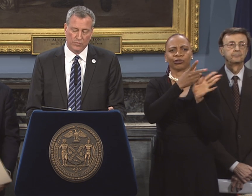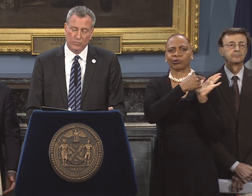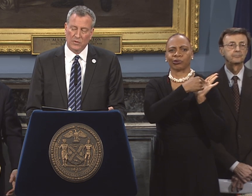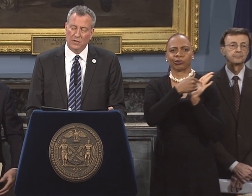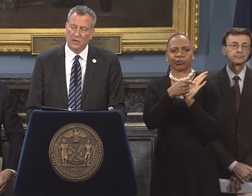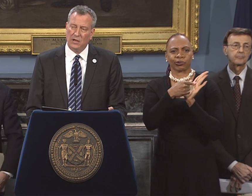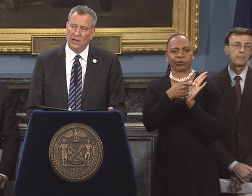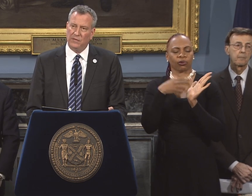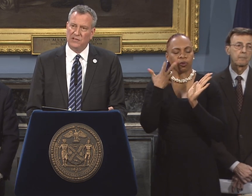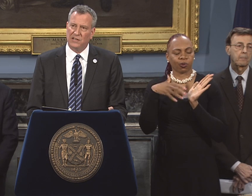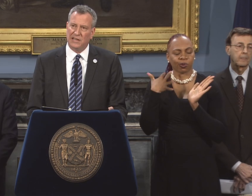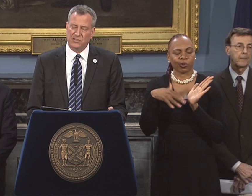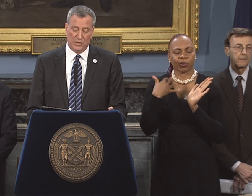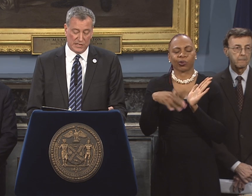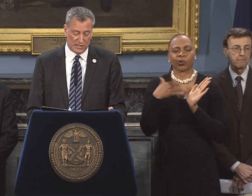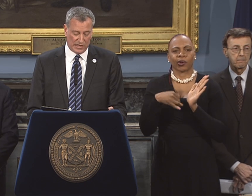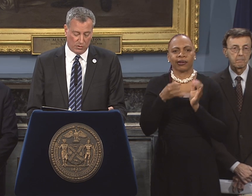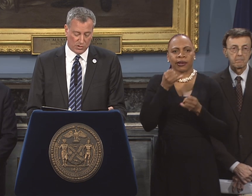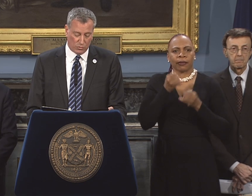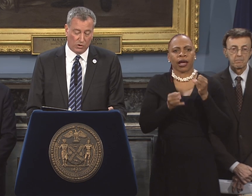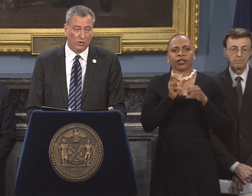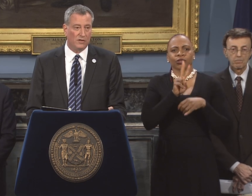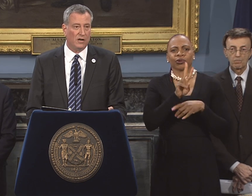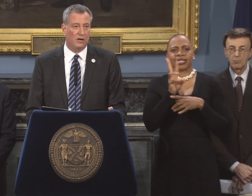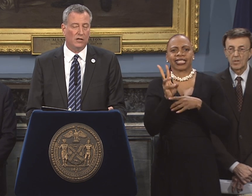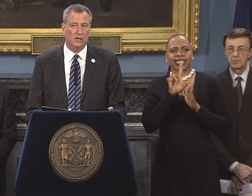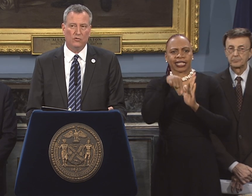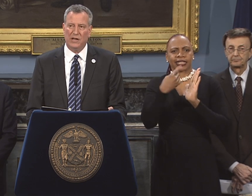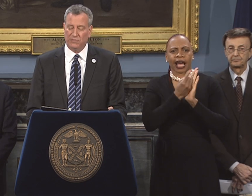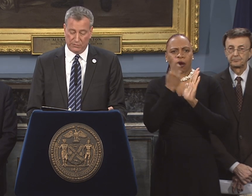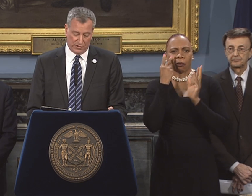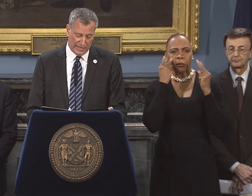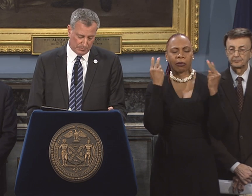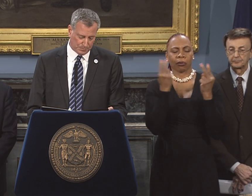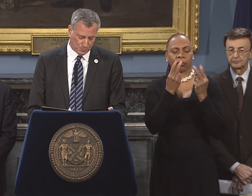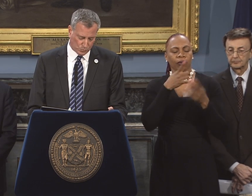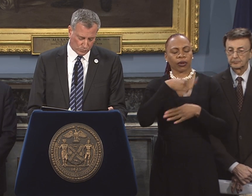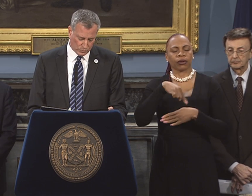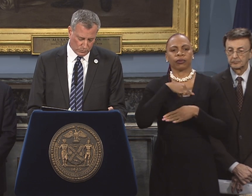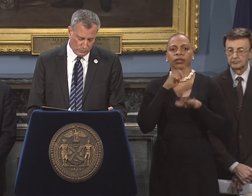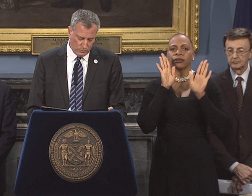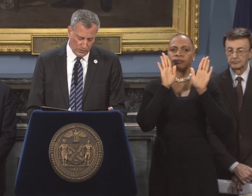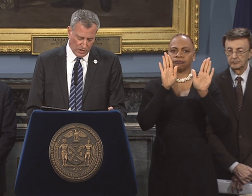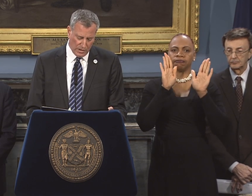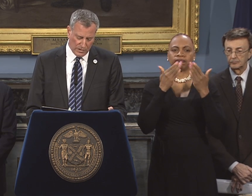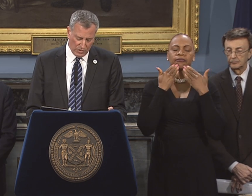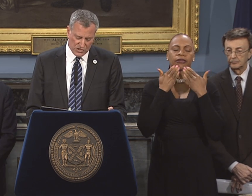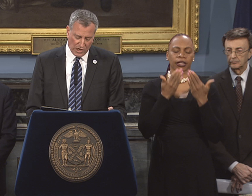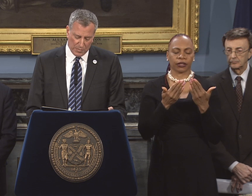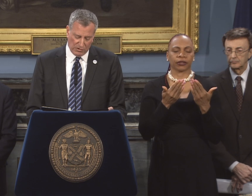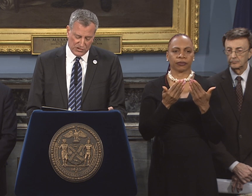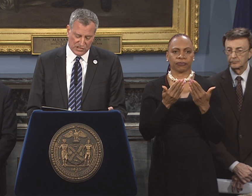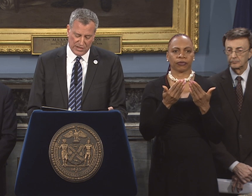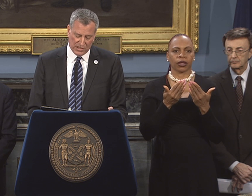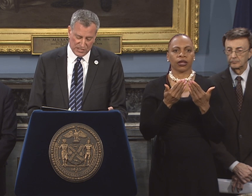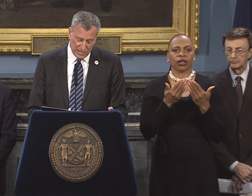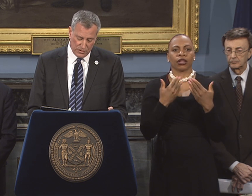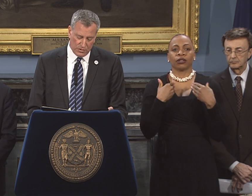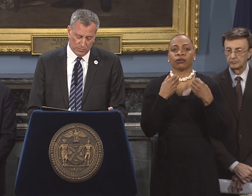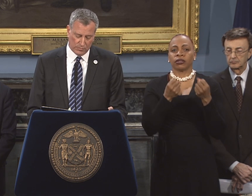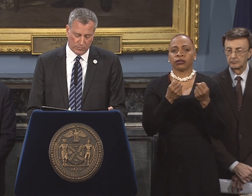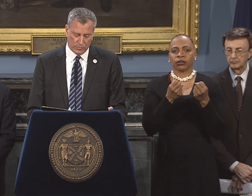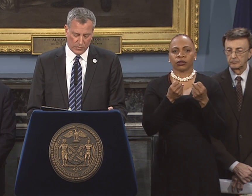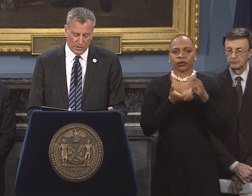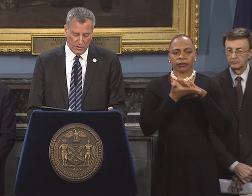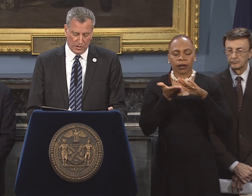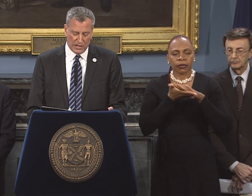clearly in this last 26 hours, and we're all entirely grateful for that. Now, rescue operations have